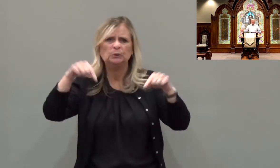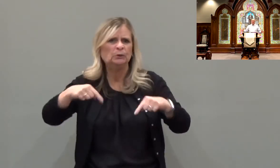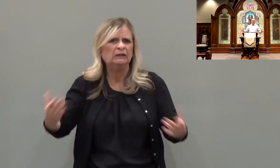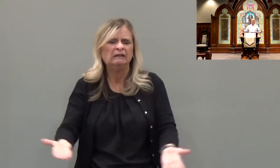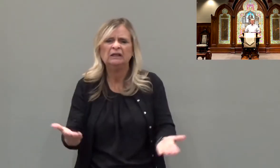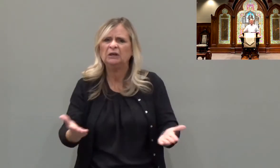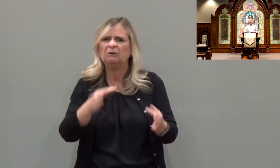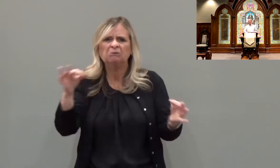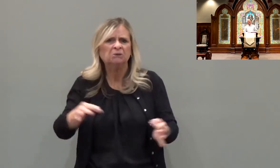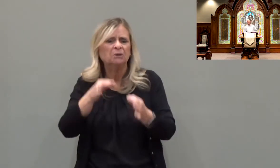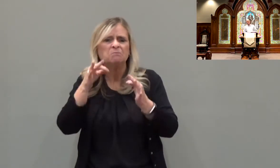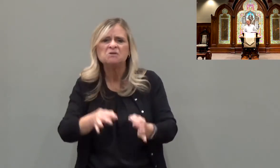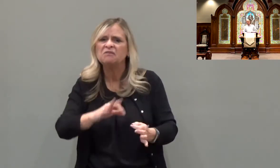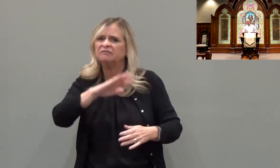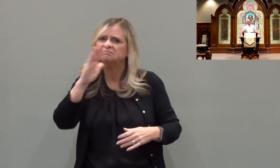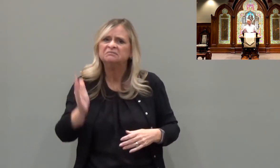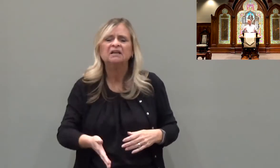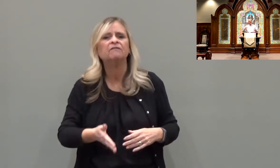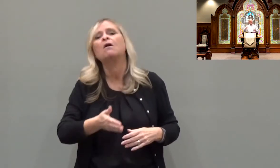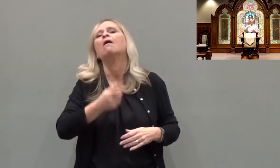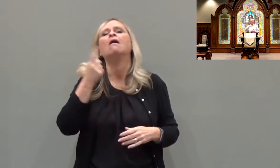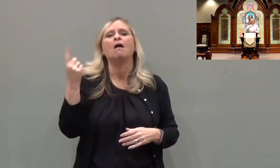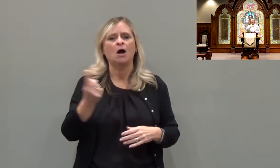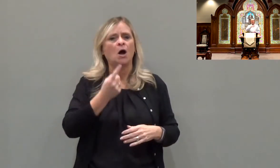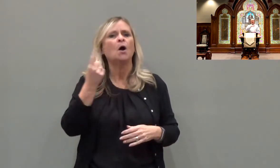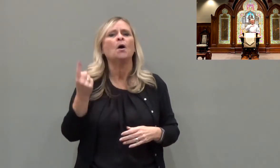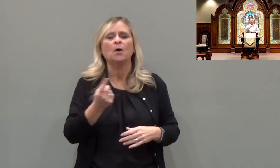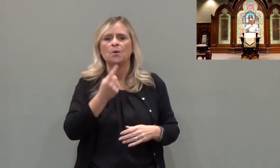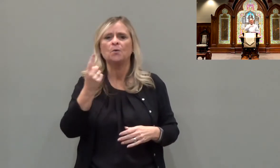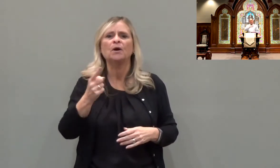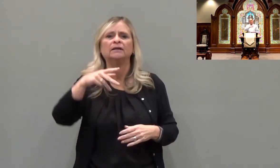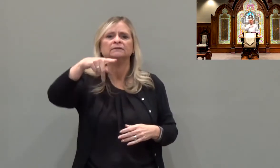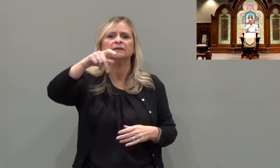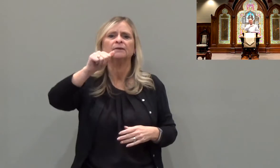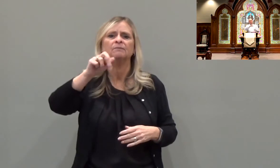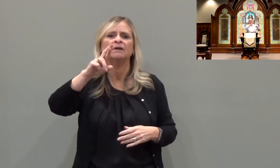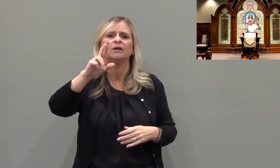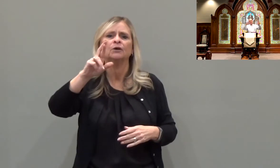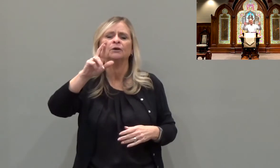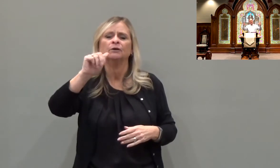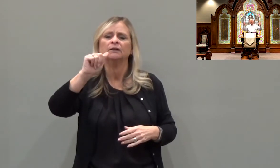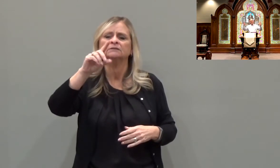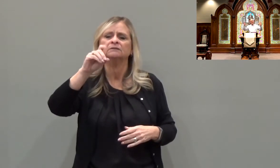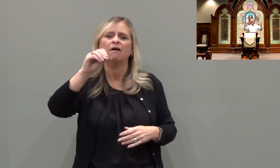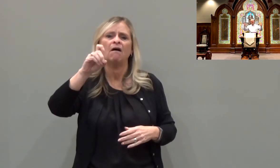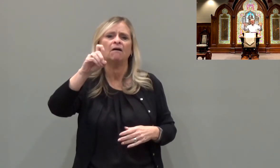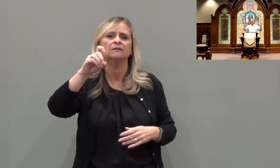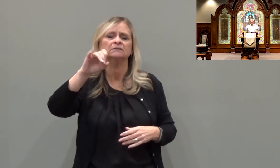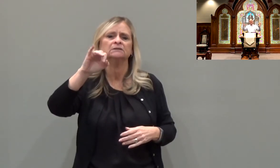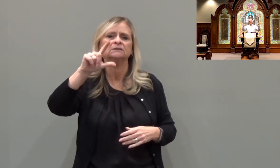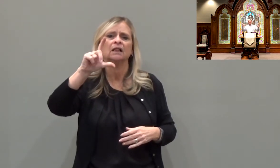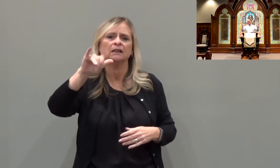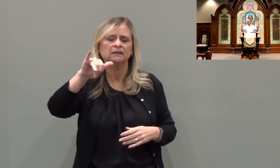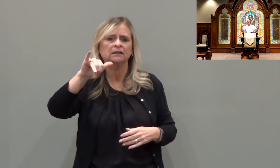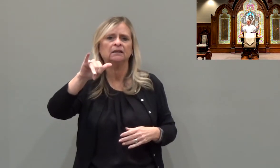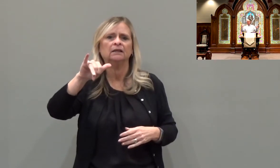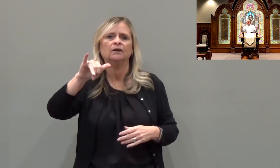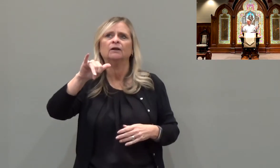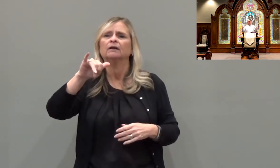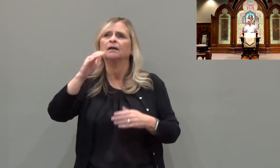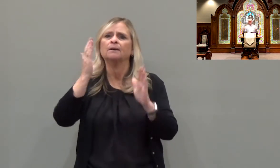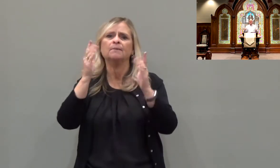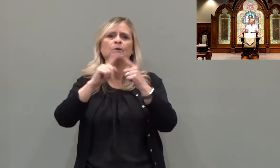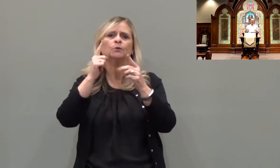be perfect, and it's always going to be held paradoxically with what's going on in heaven and in the heavenly